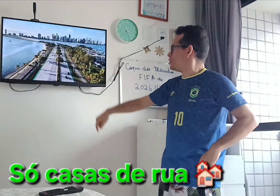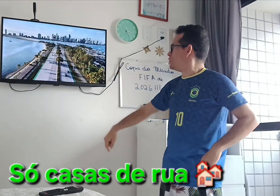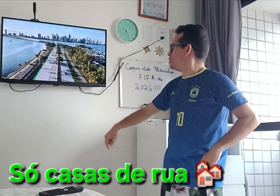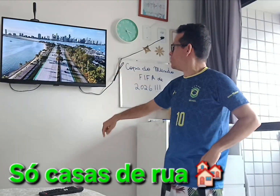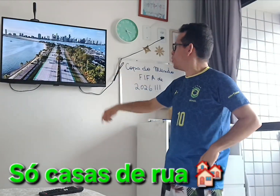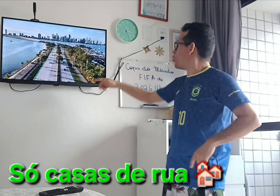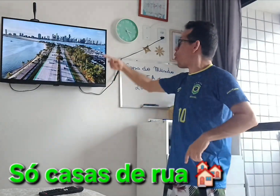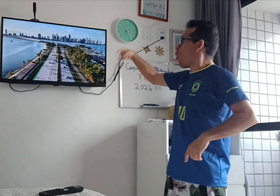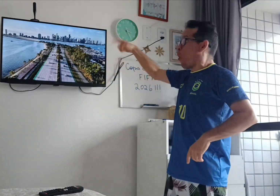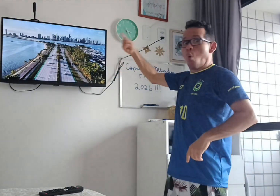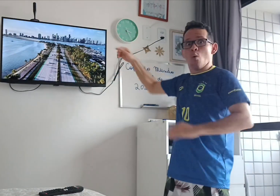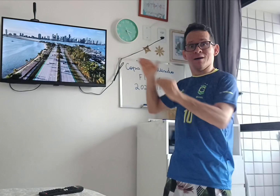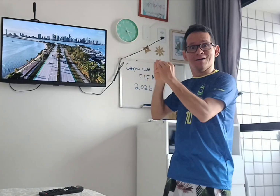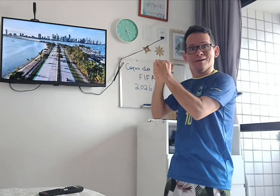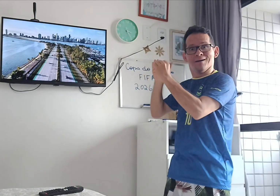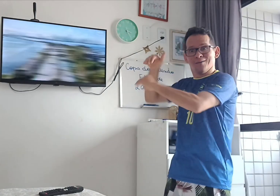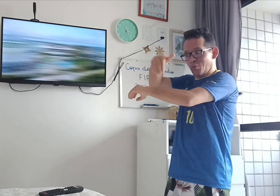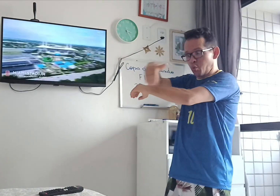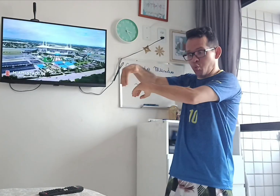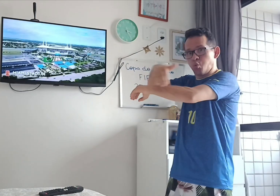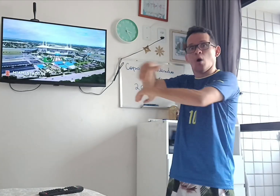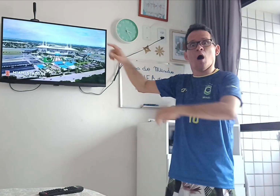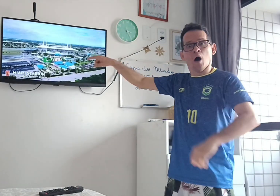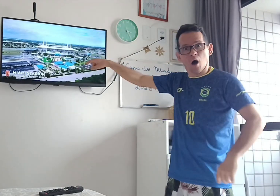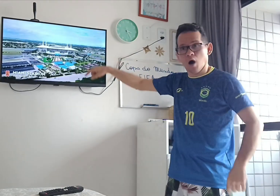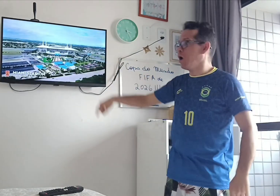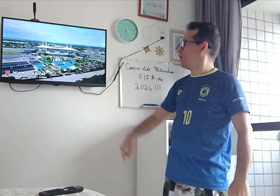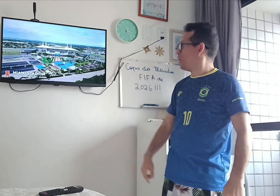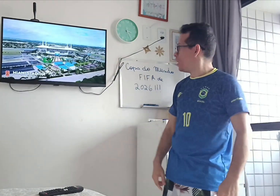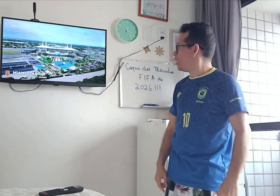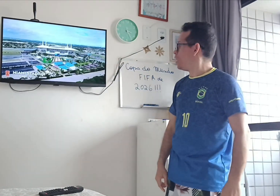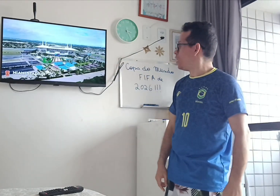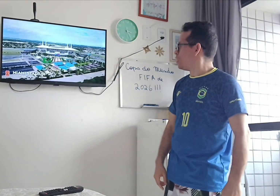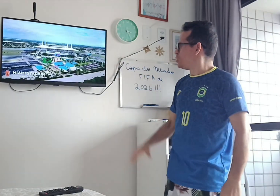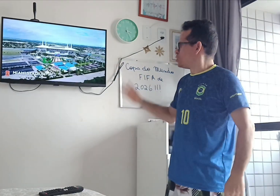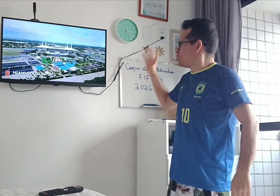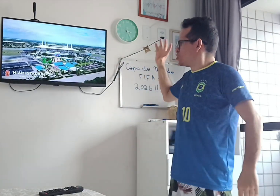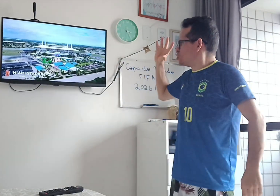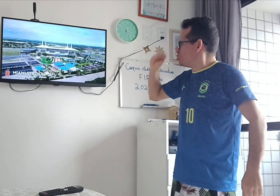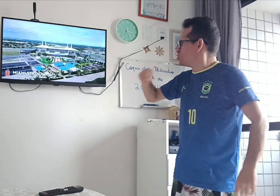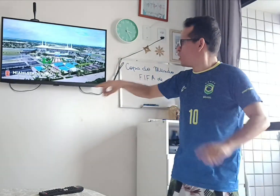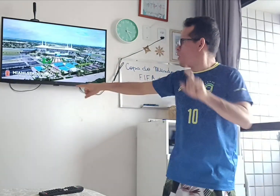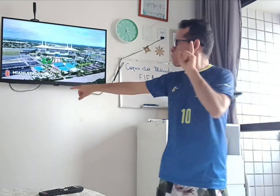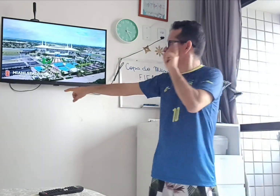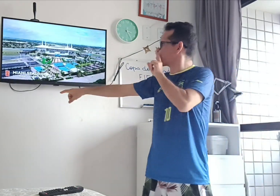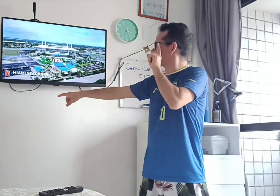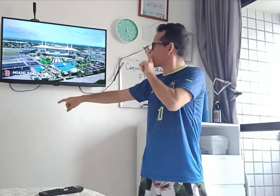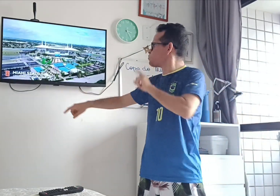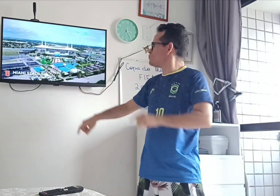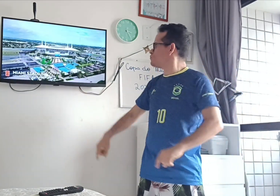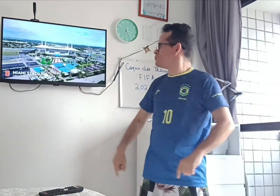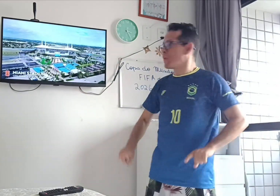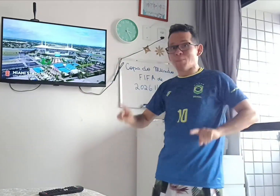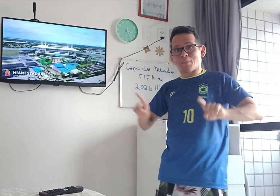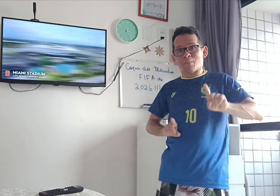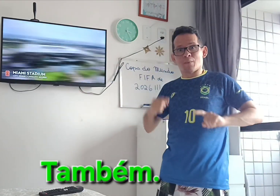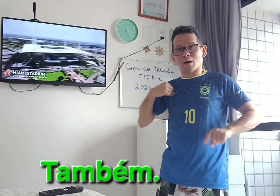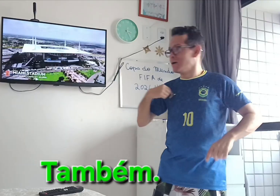with a holiday vibe. In the northern part of the metro area, in Miami Gardens, Miami Stadium, better known as Hard Rock